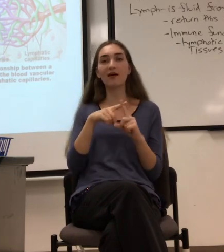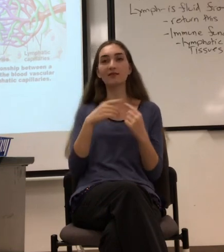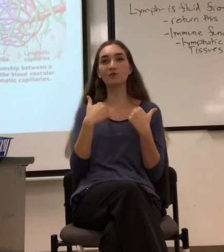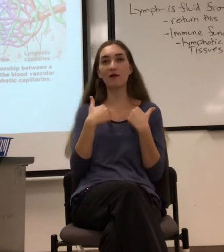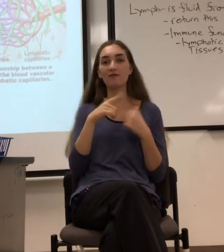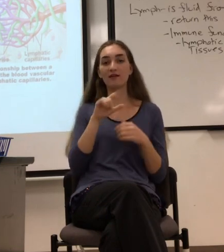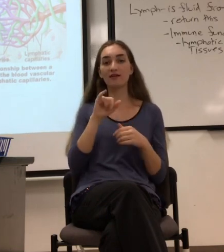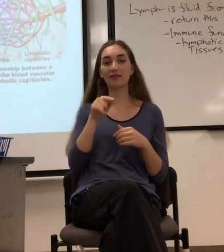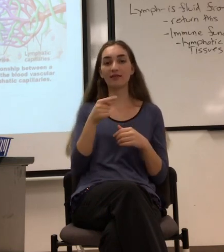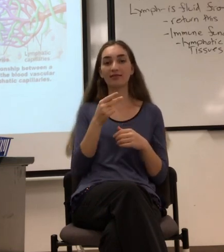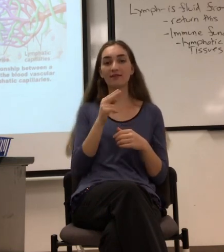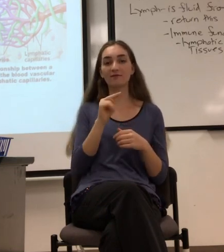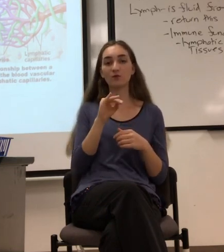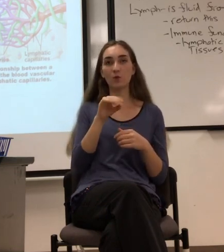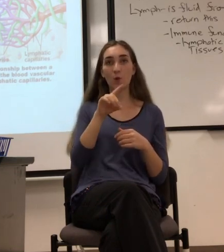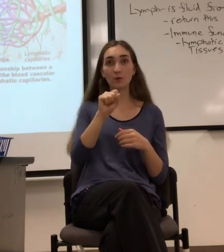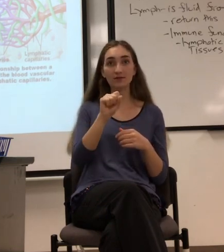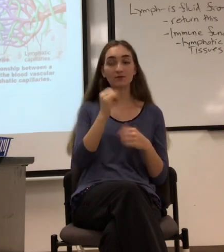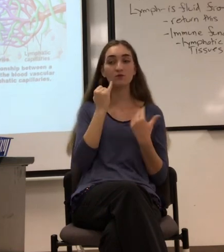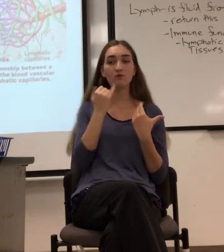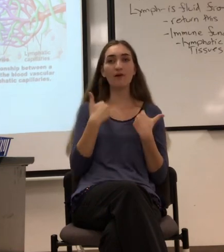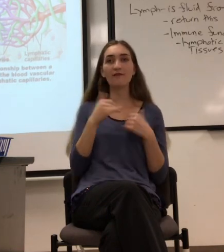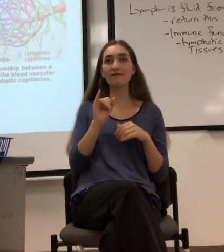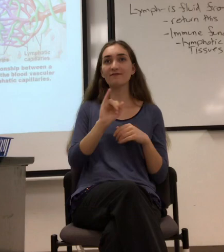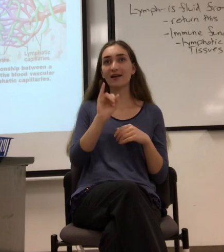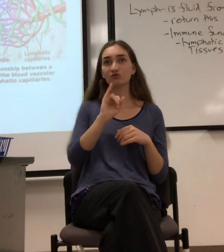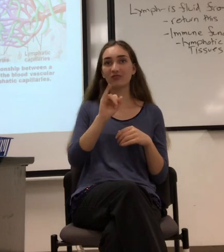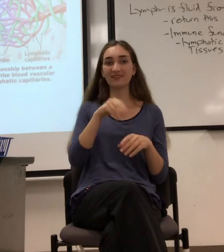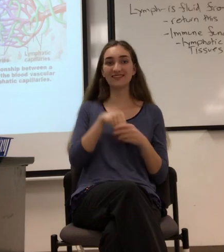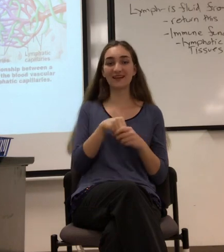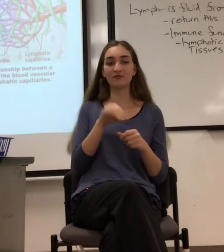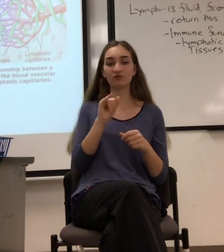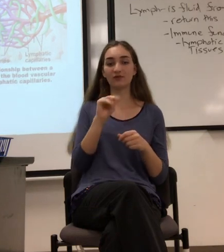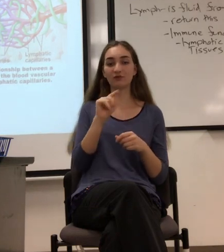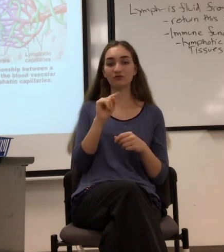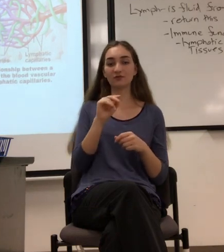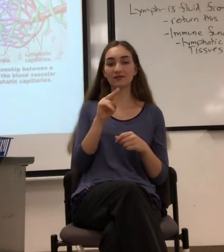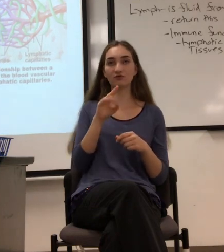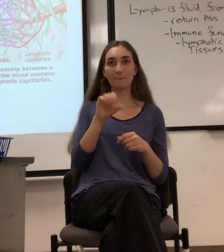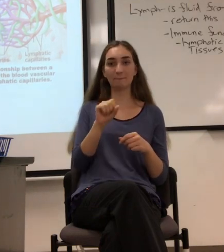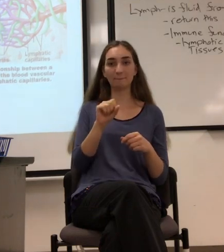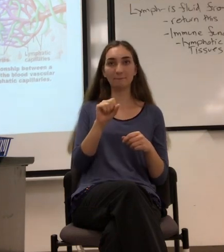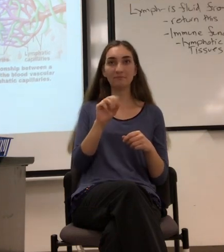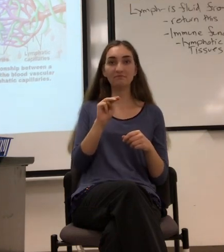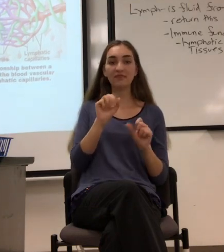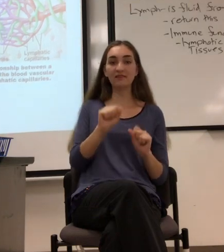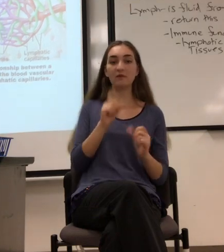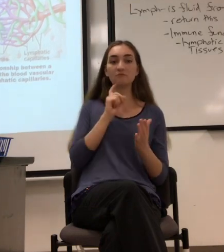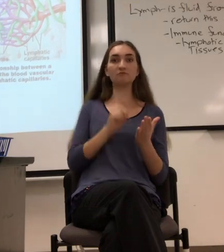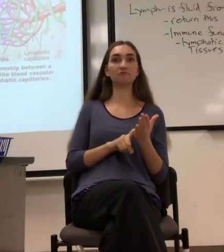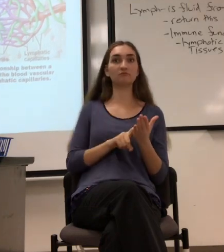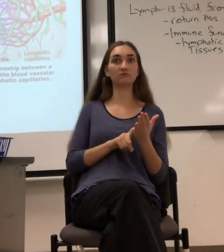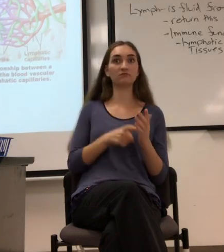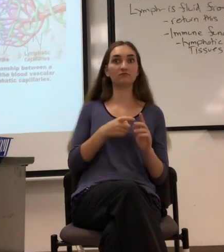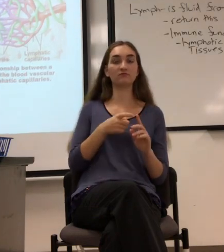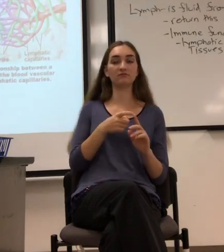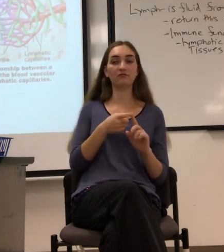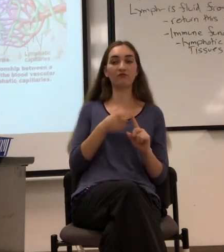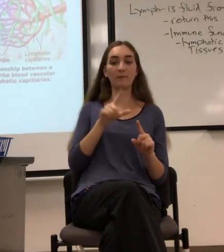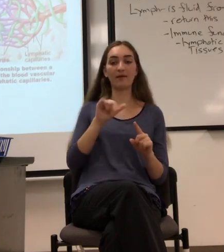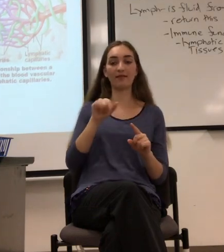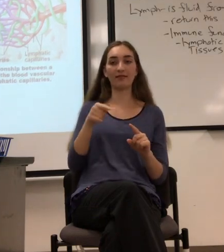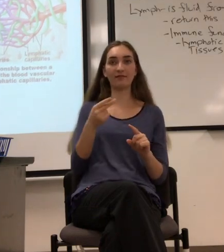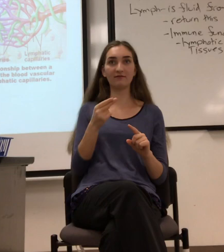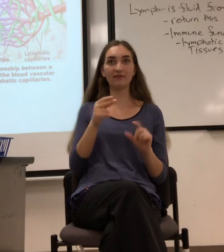So if there's an infection in your interstitial, it could be picked up by the lymph. And it could be recognized by lymphocytes that